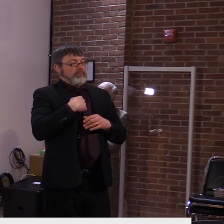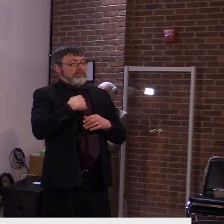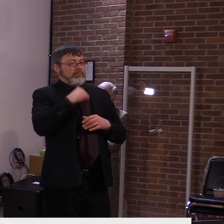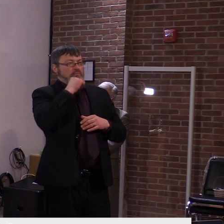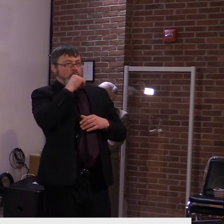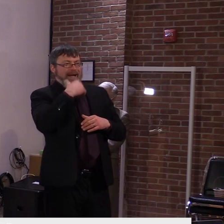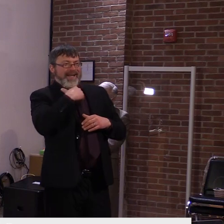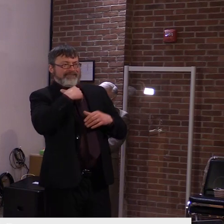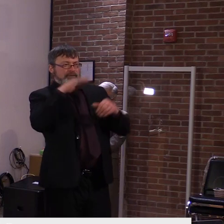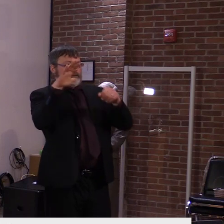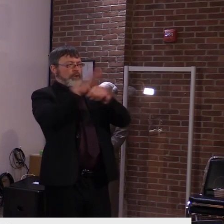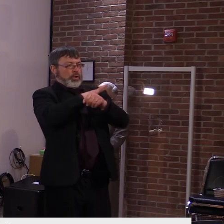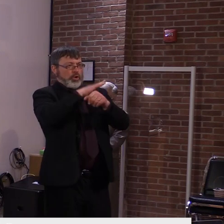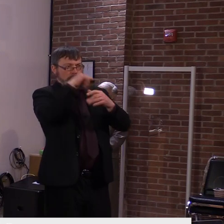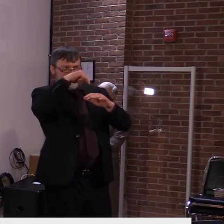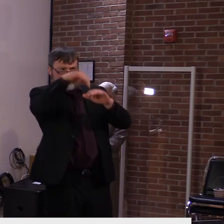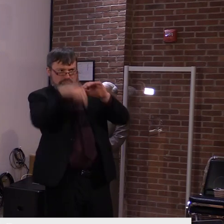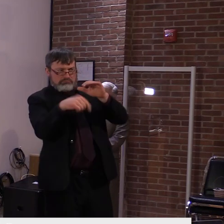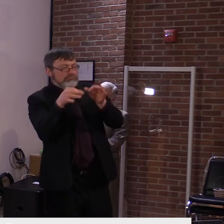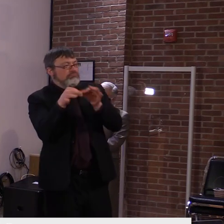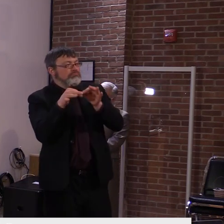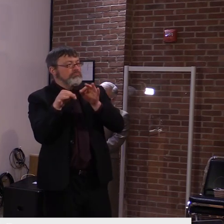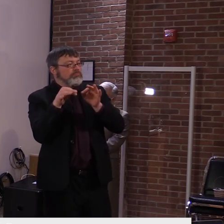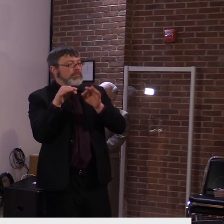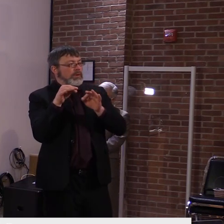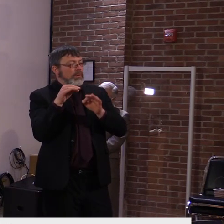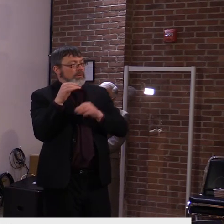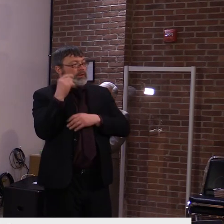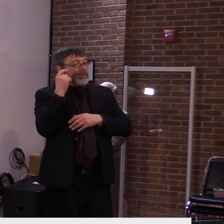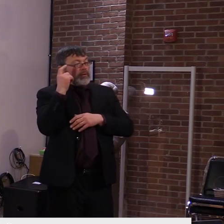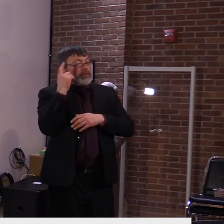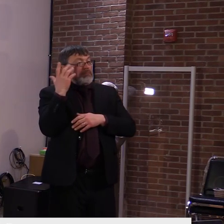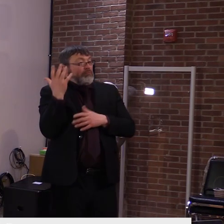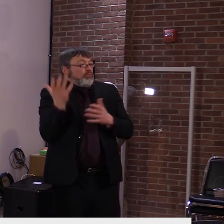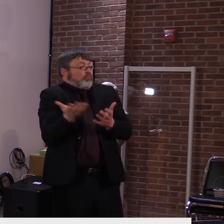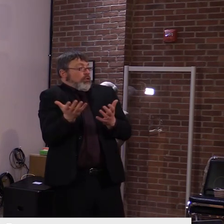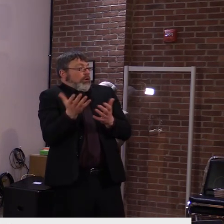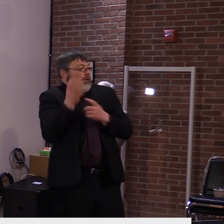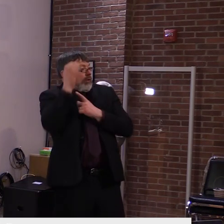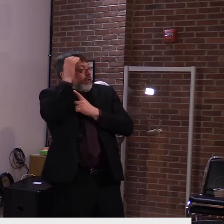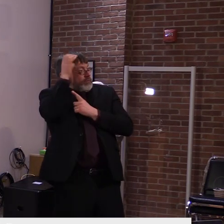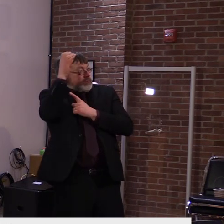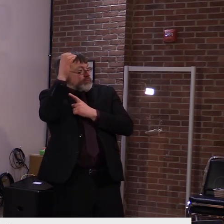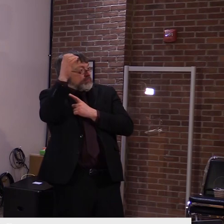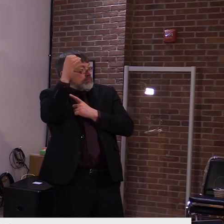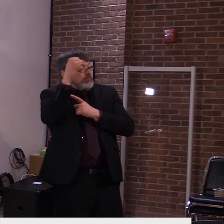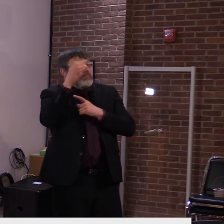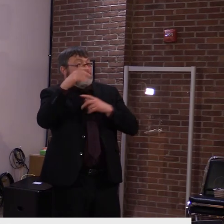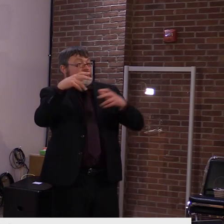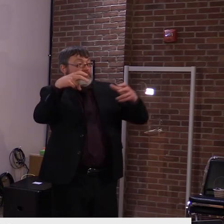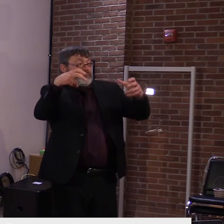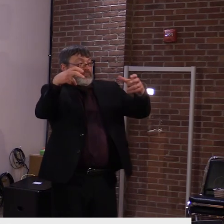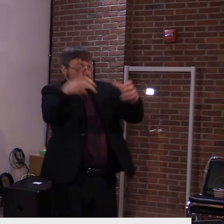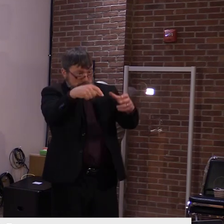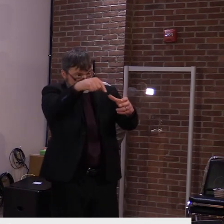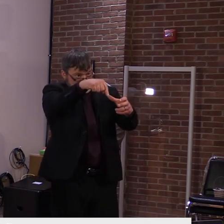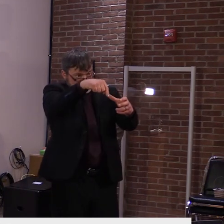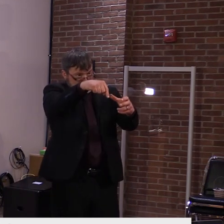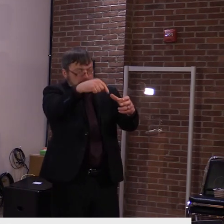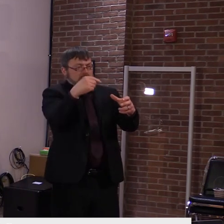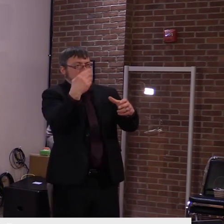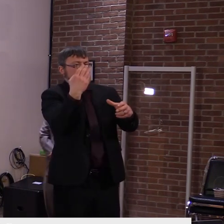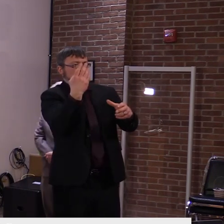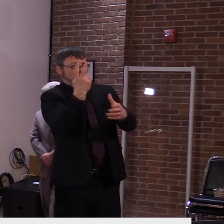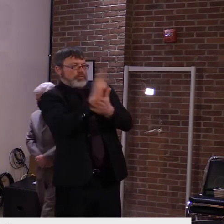cases. Normally, of course, you know we have a 14-day quarantine period, because that's the